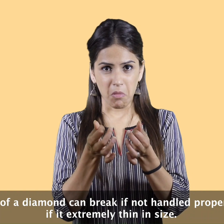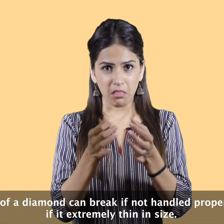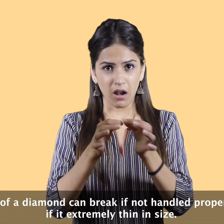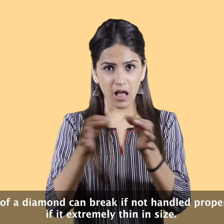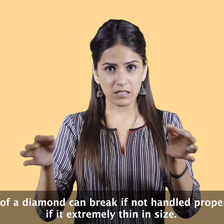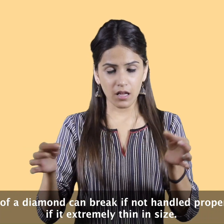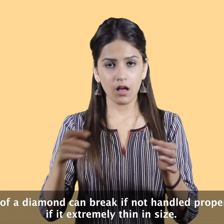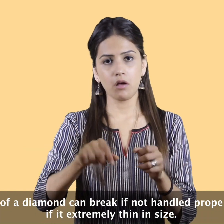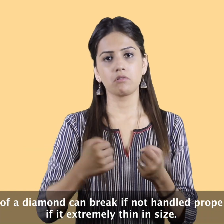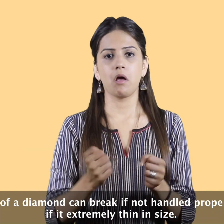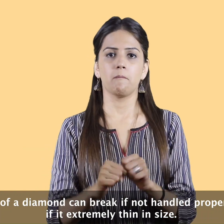size.